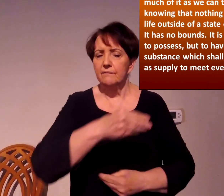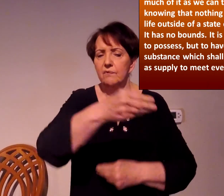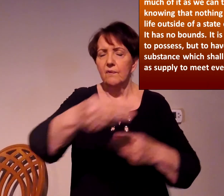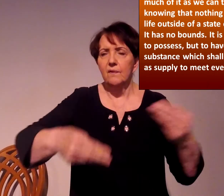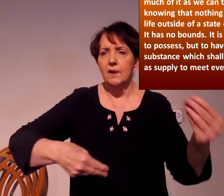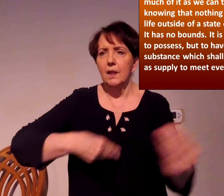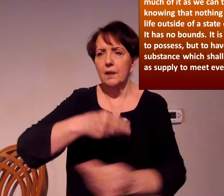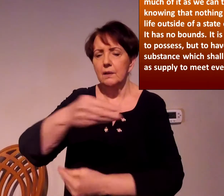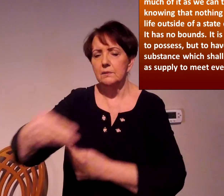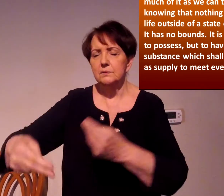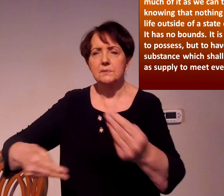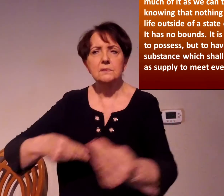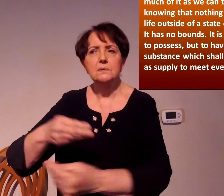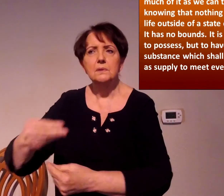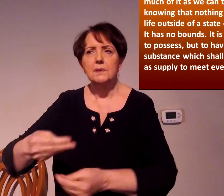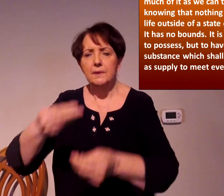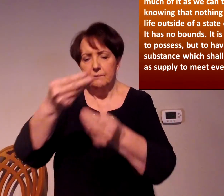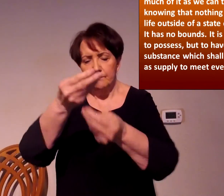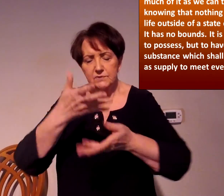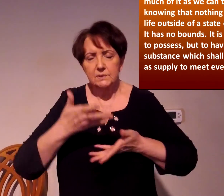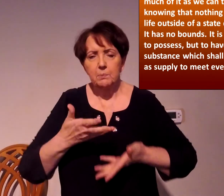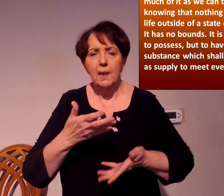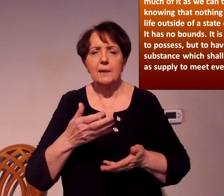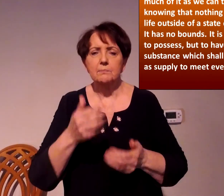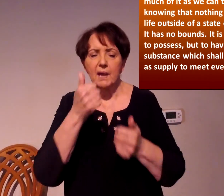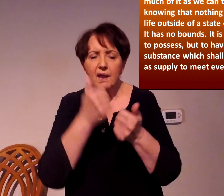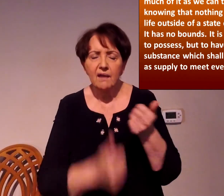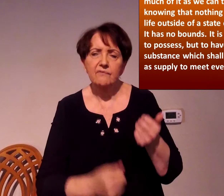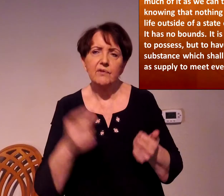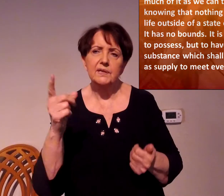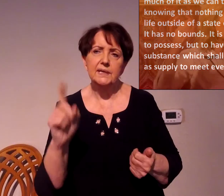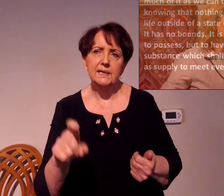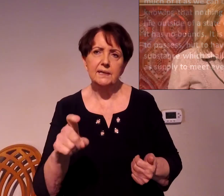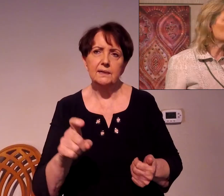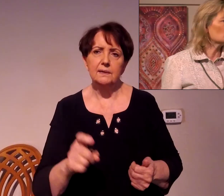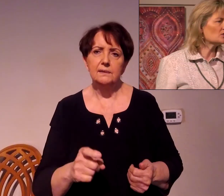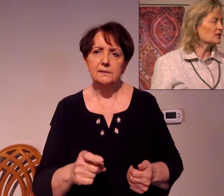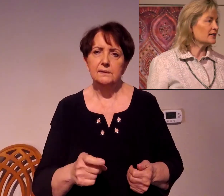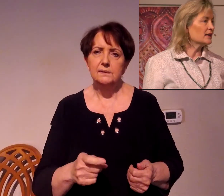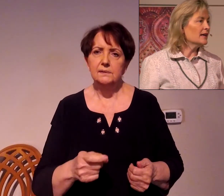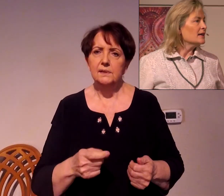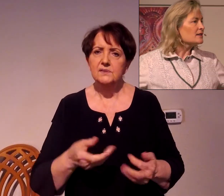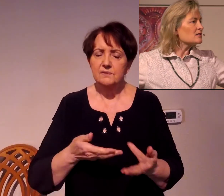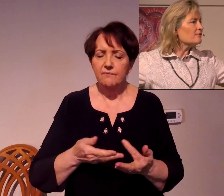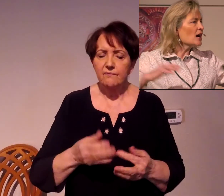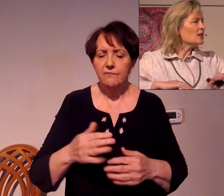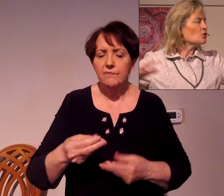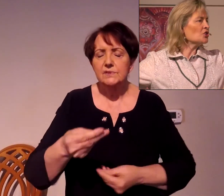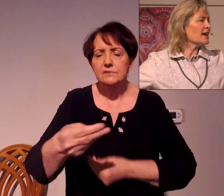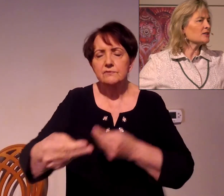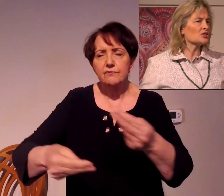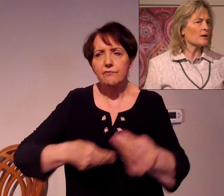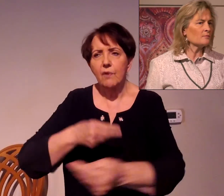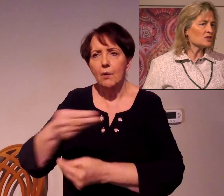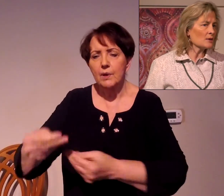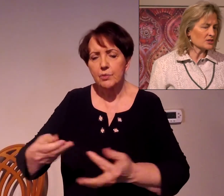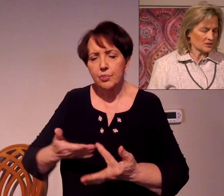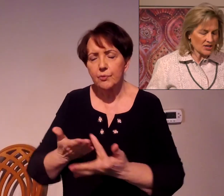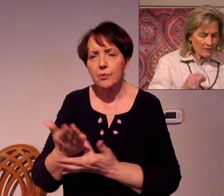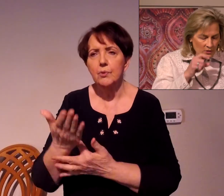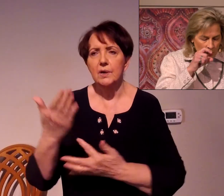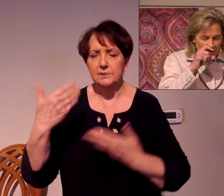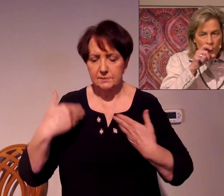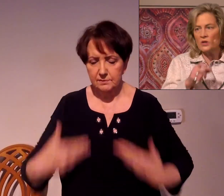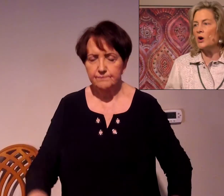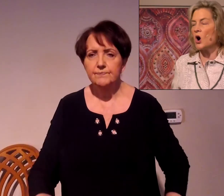meet every need. We're not storing it up, it's just flowing through us continuously. This divine oceanic